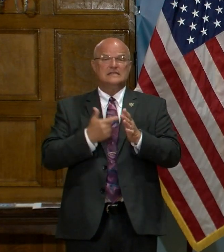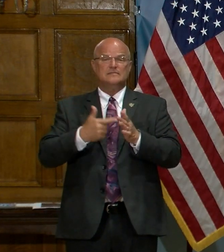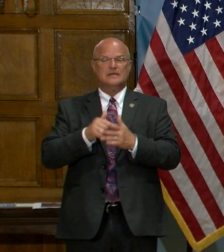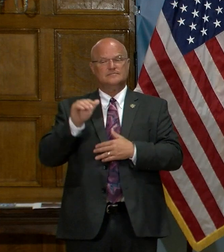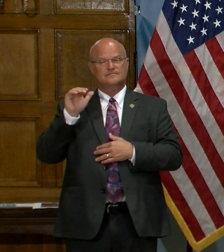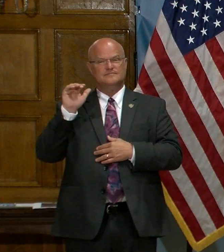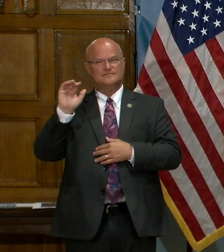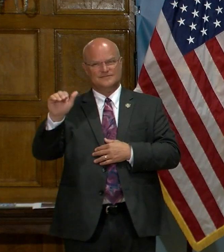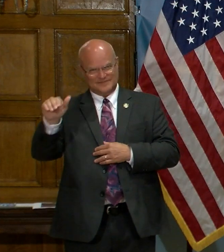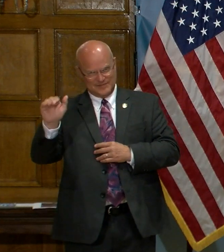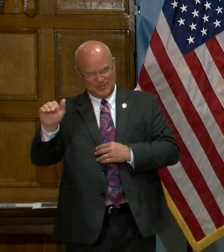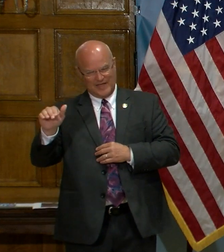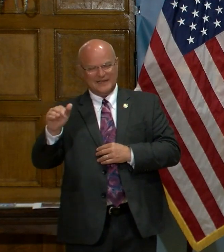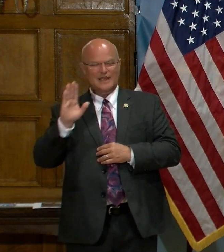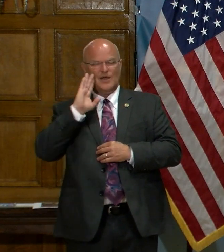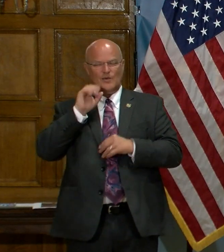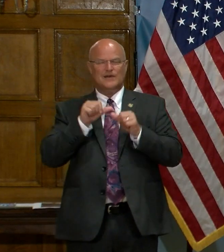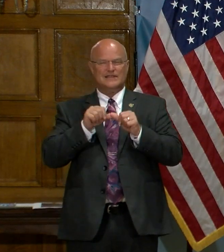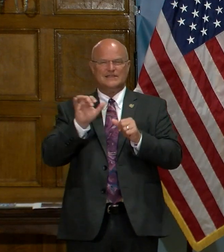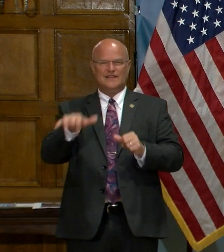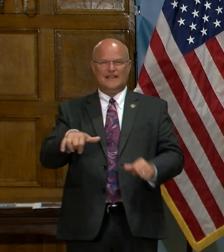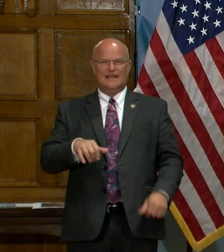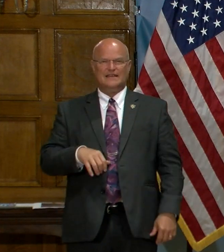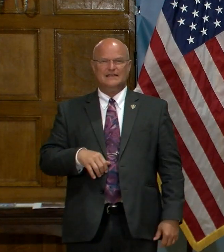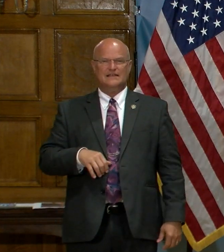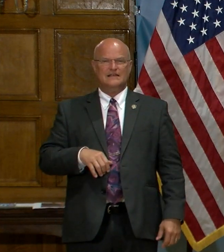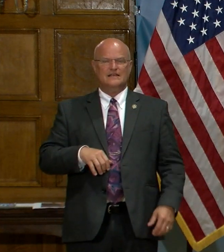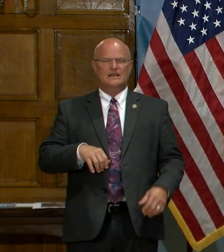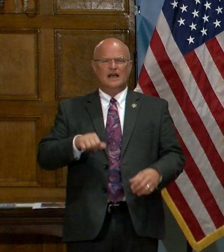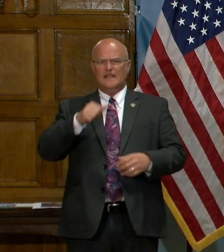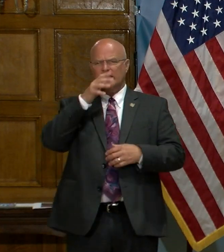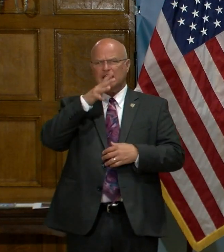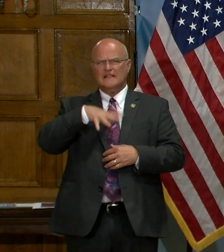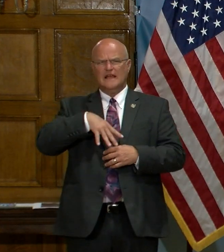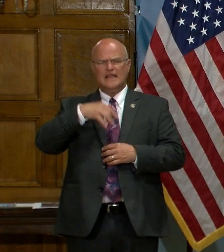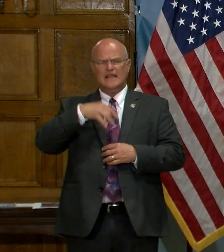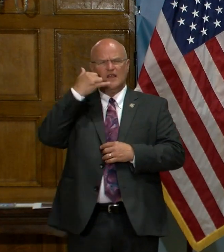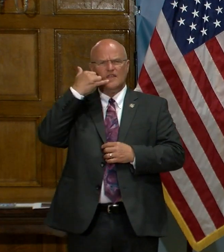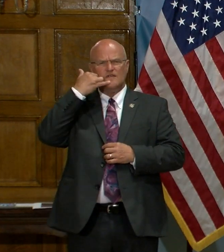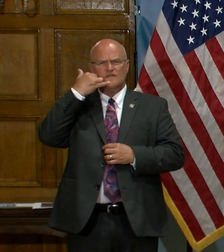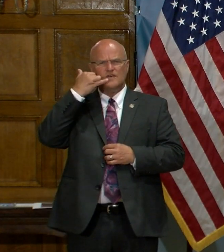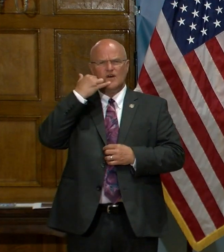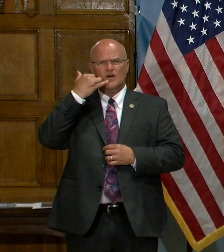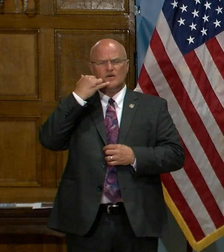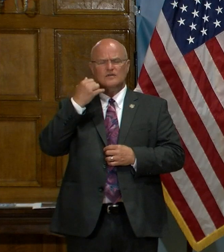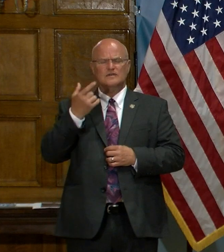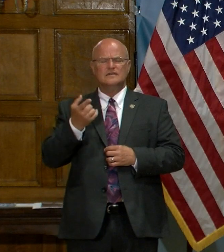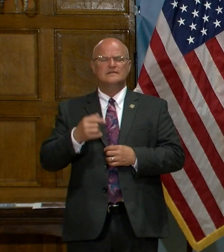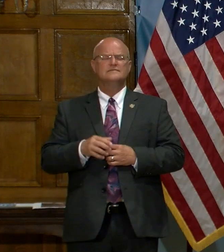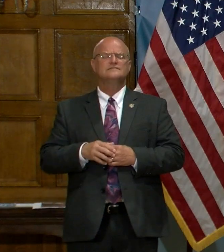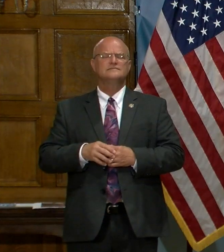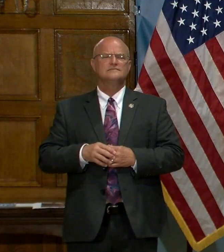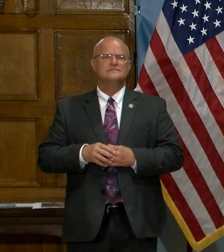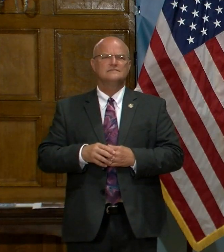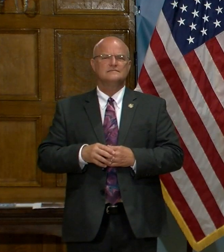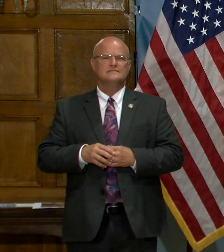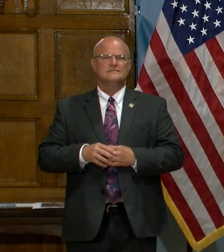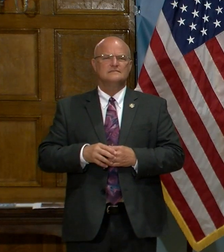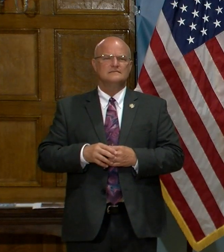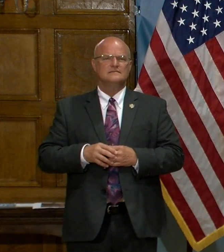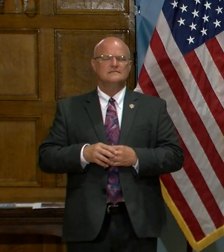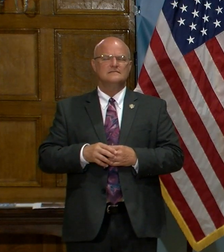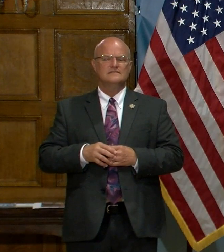to remind them, and we'll continue to do that. And let's go, there was a lady remotely, lady reporter.